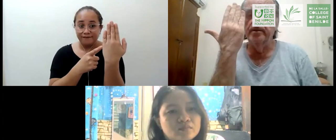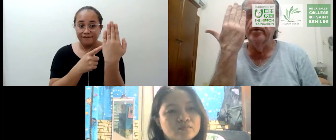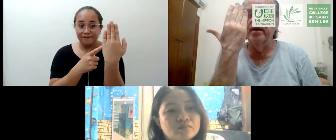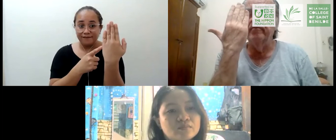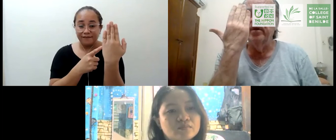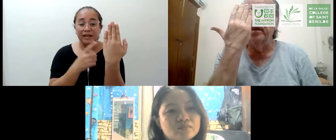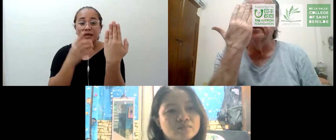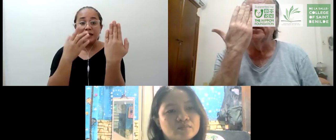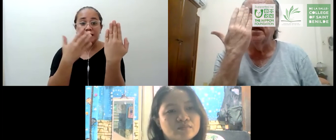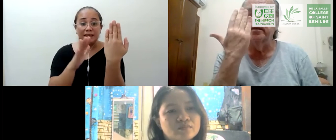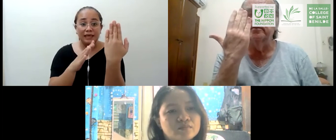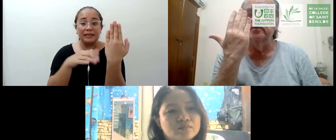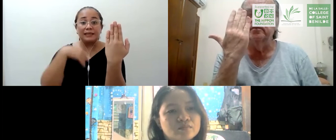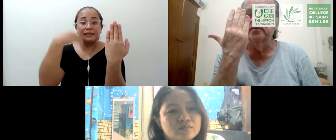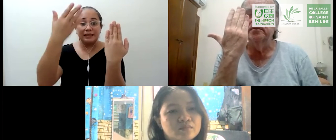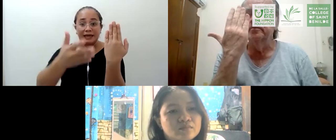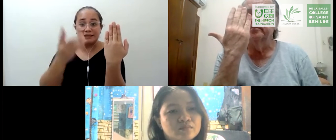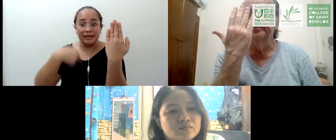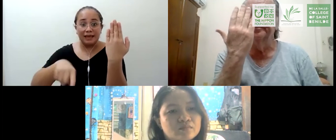And then you have another sign